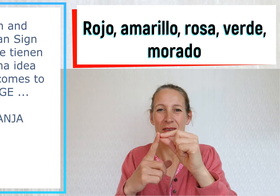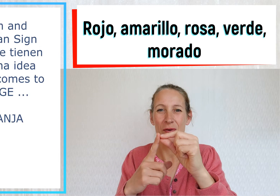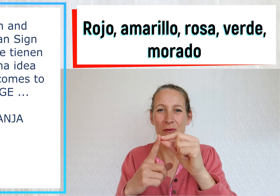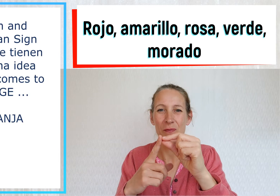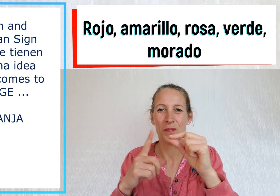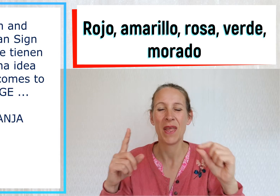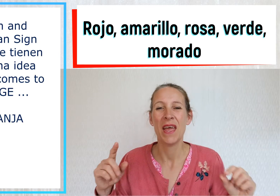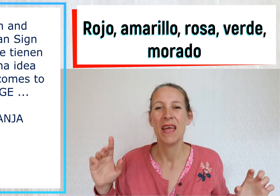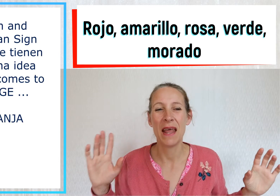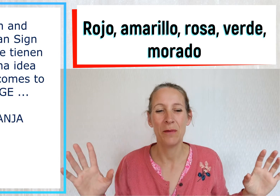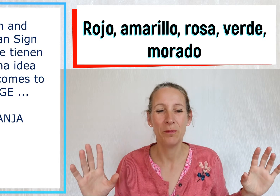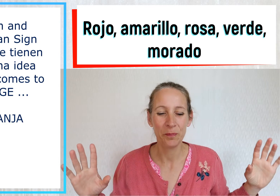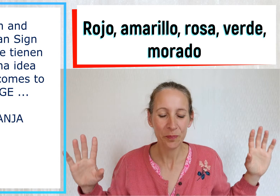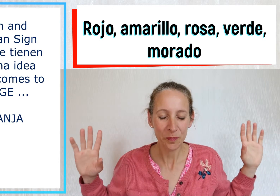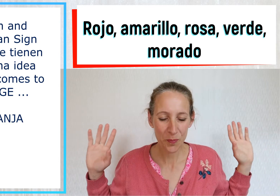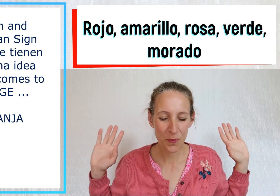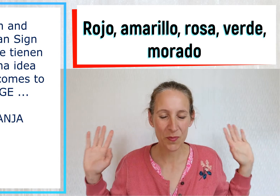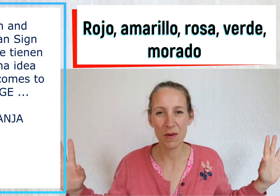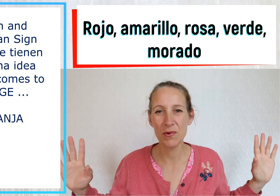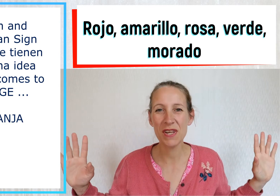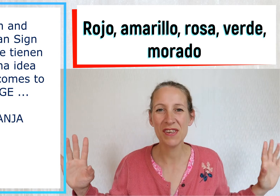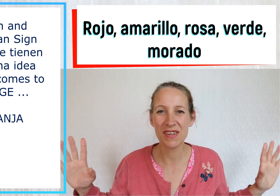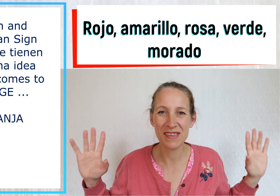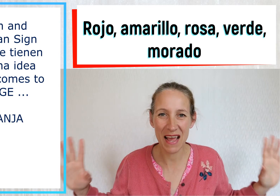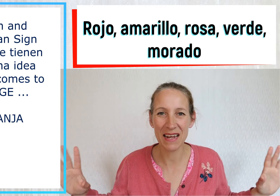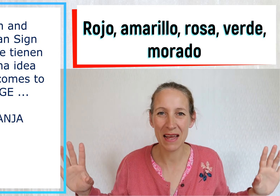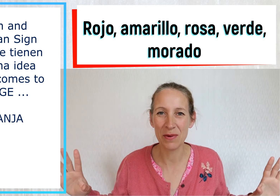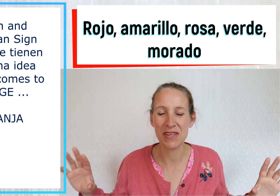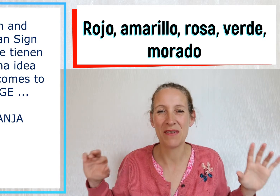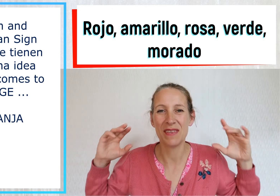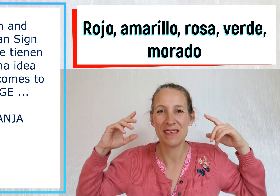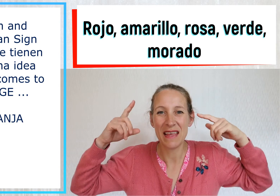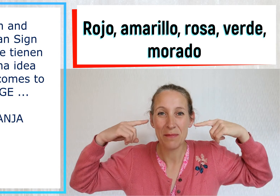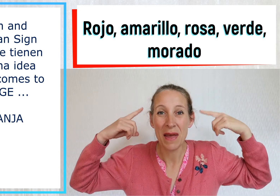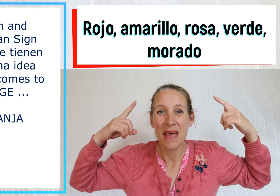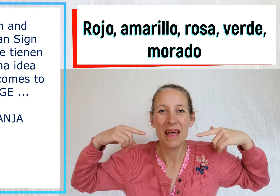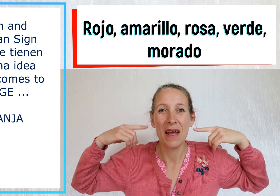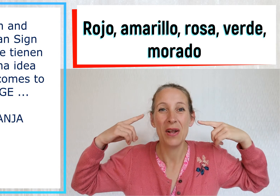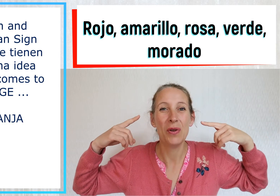morado. Now, British and Sign Language have the same, la